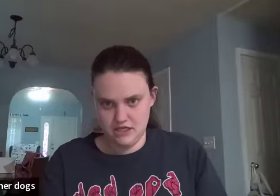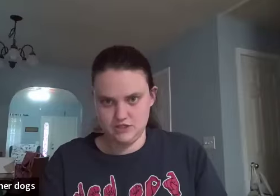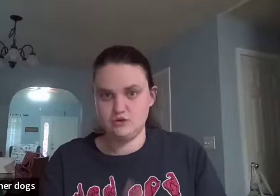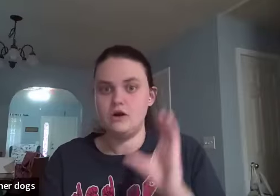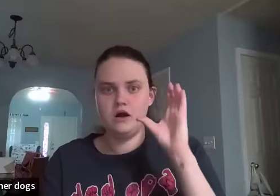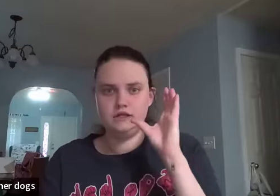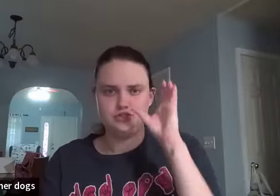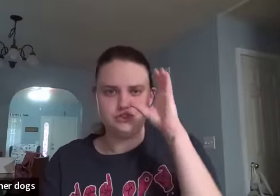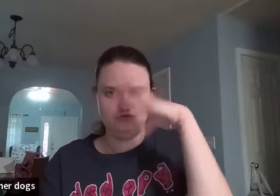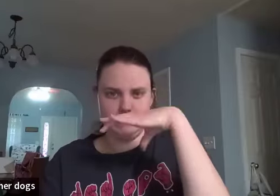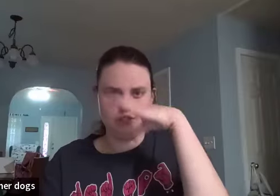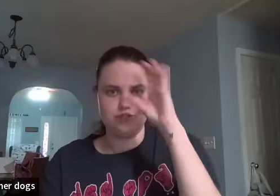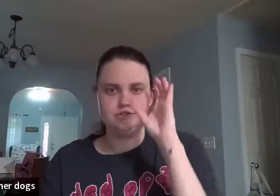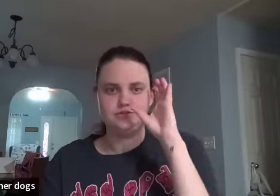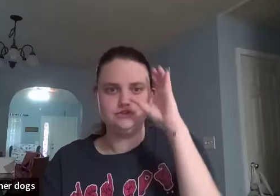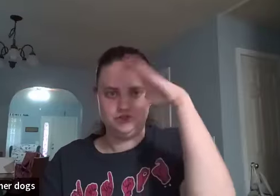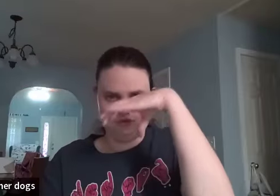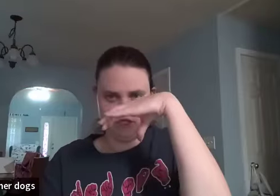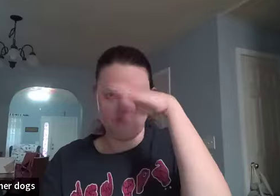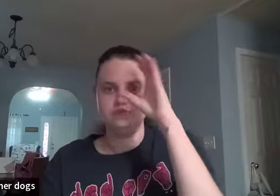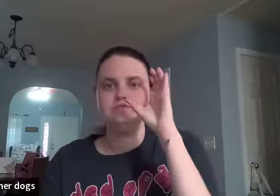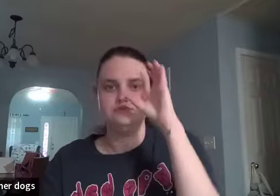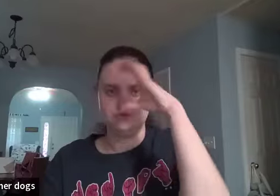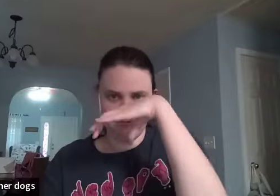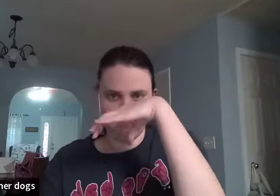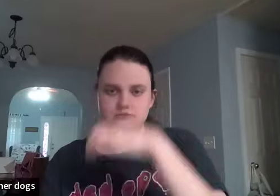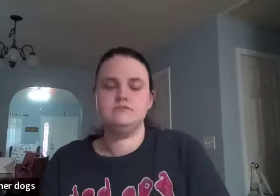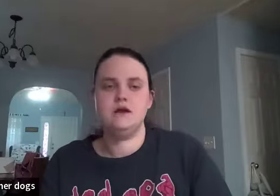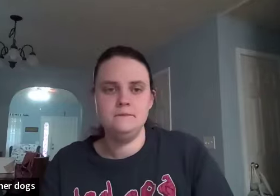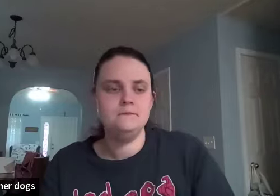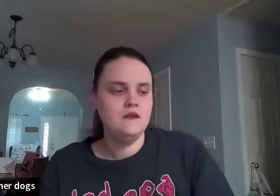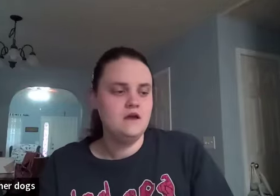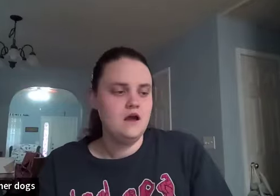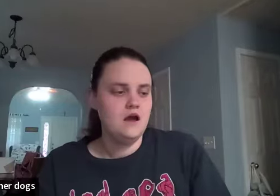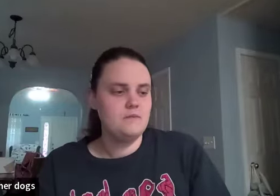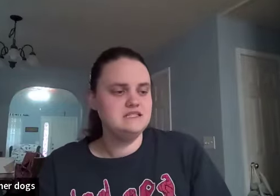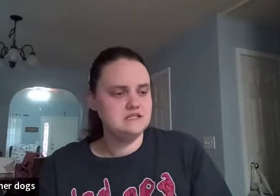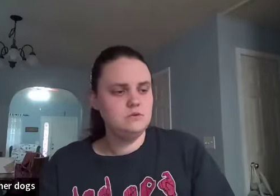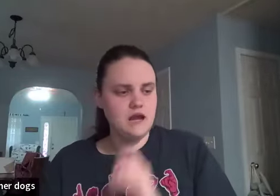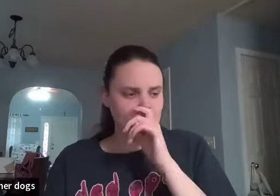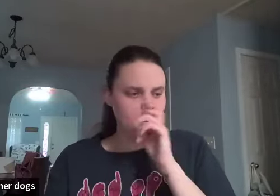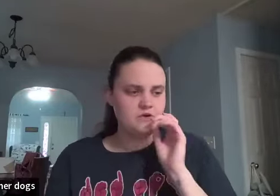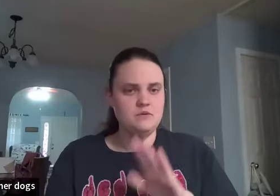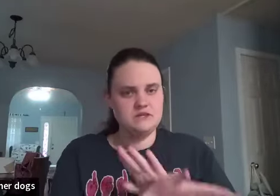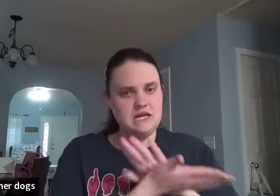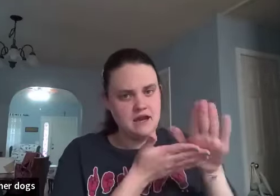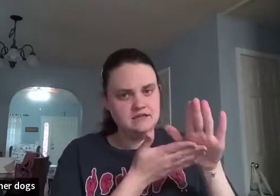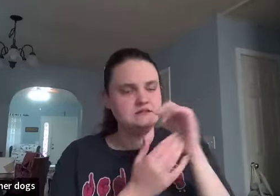strange or odd. Strange, strange, strange. Okay. I did want to add one more thing with the nice.